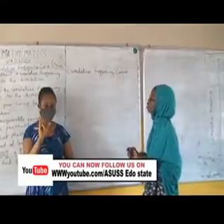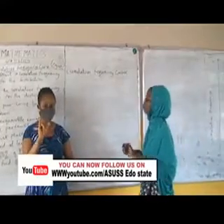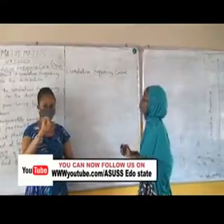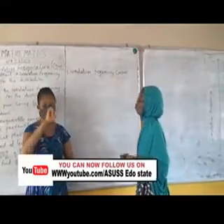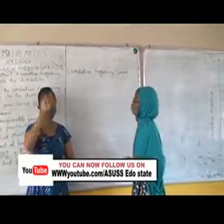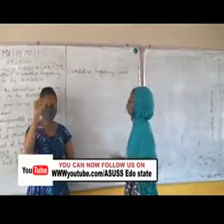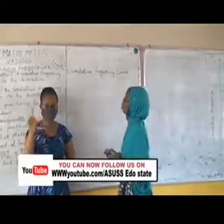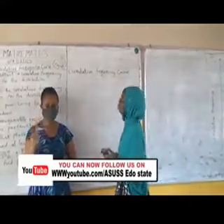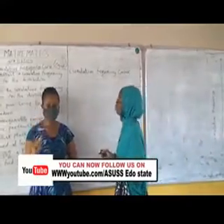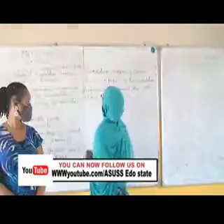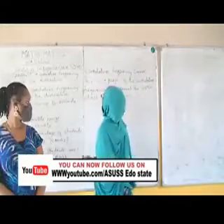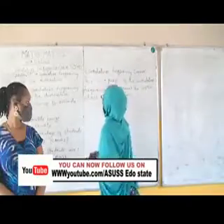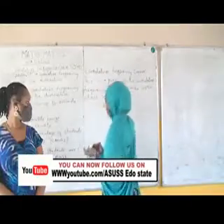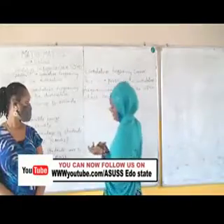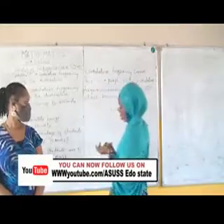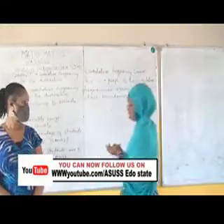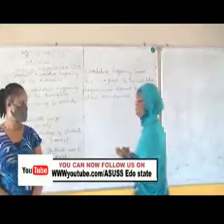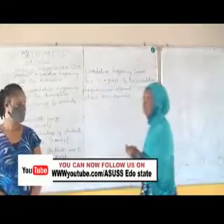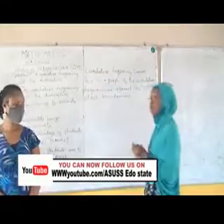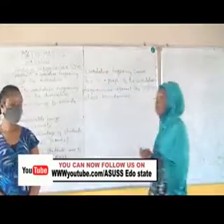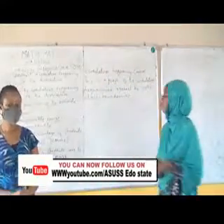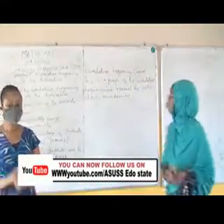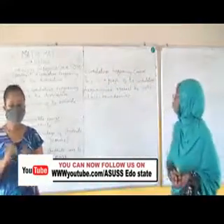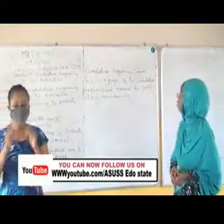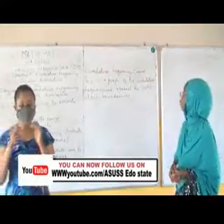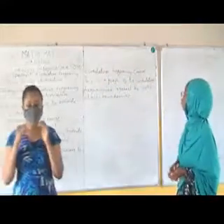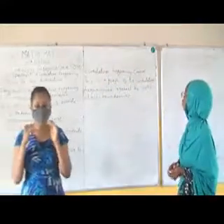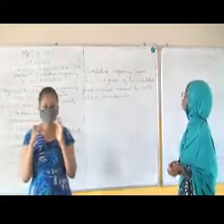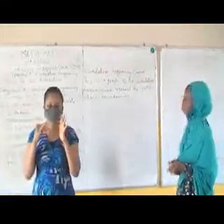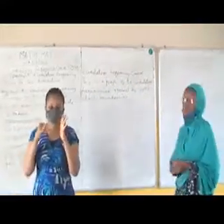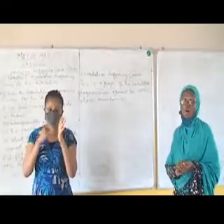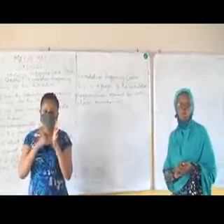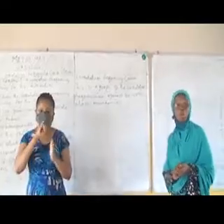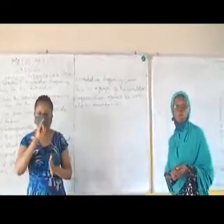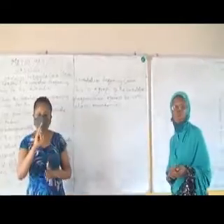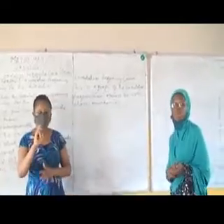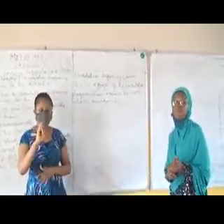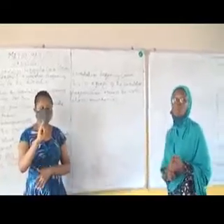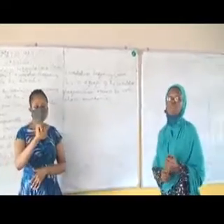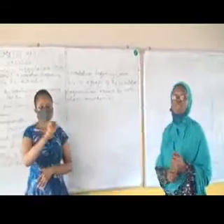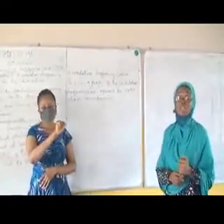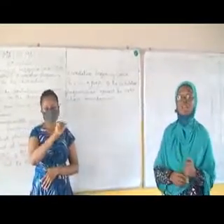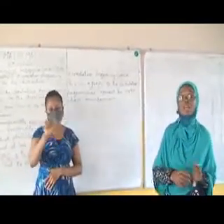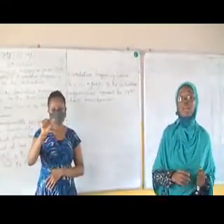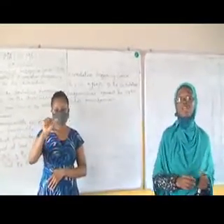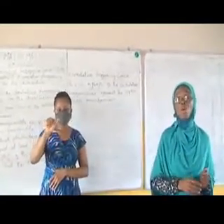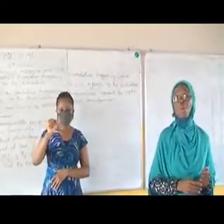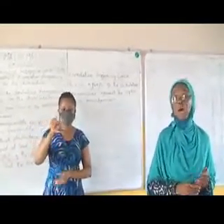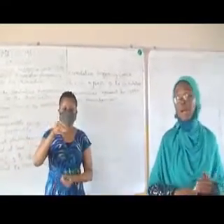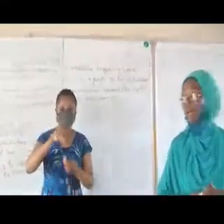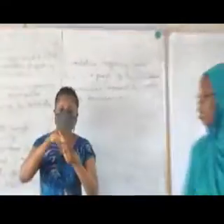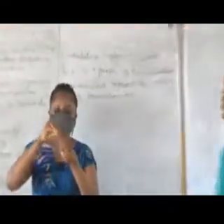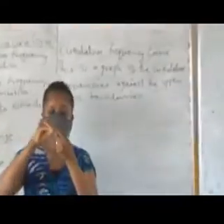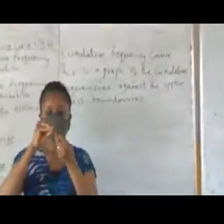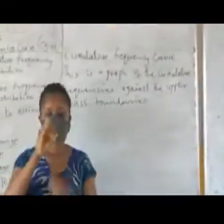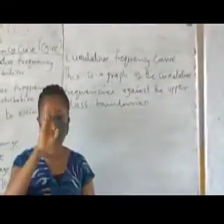is cumulative frequency curve? It is a graph of cumulative frequency cumulative frequencies against the